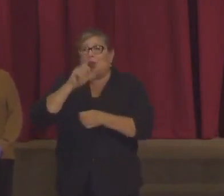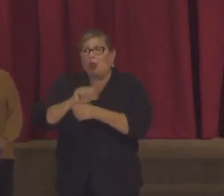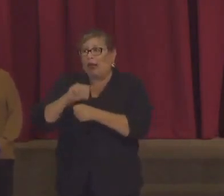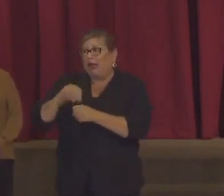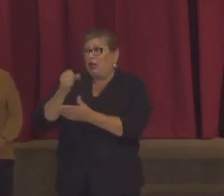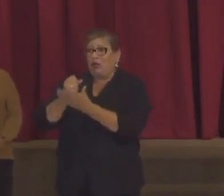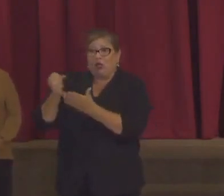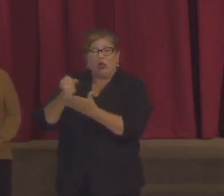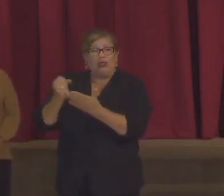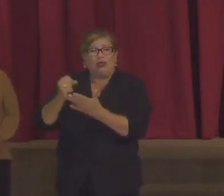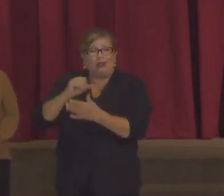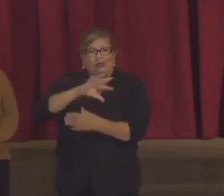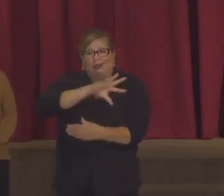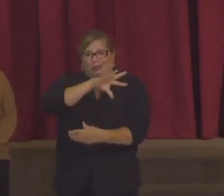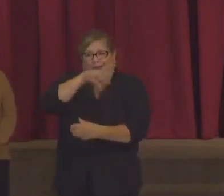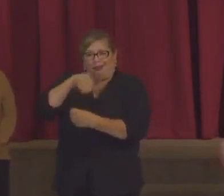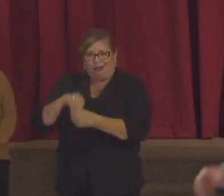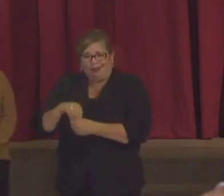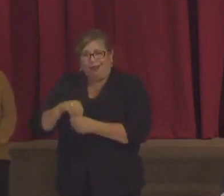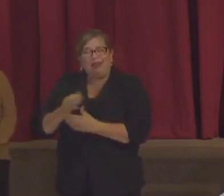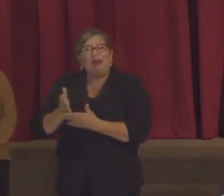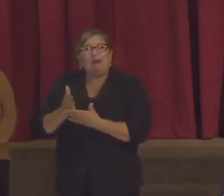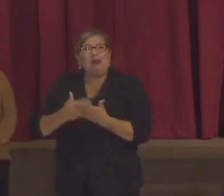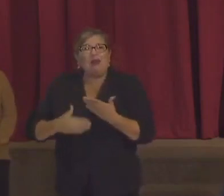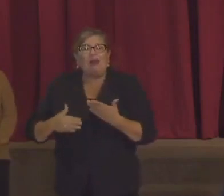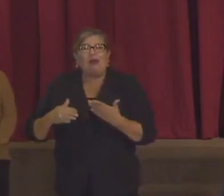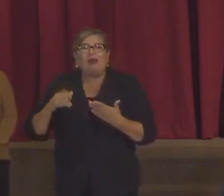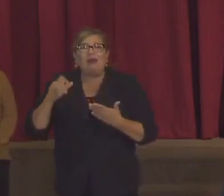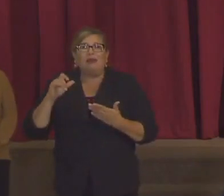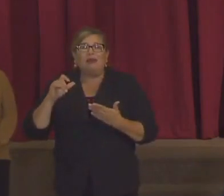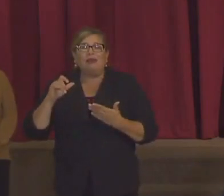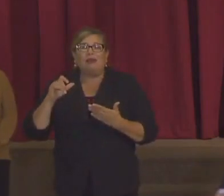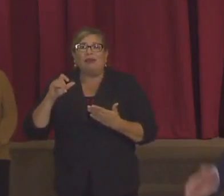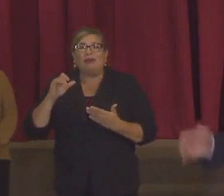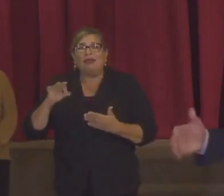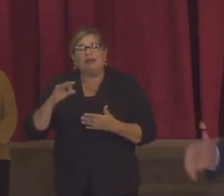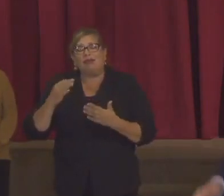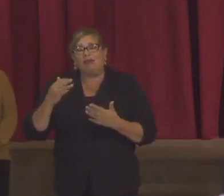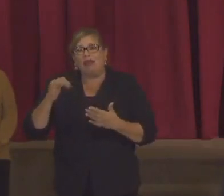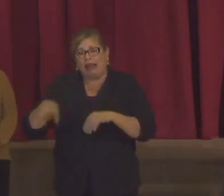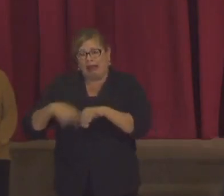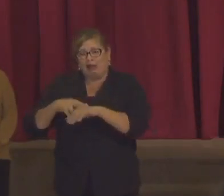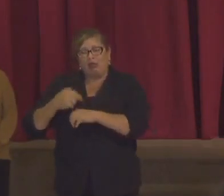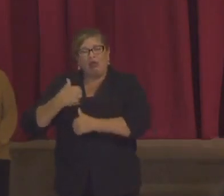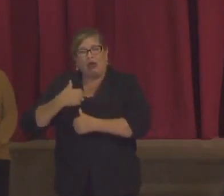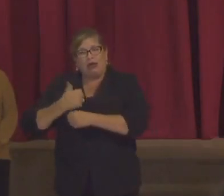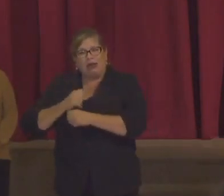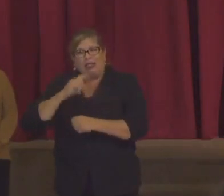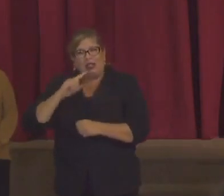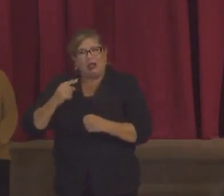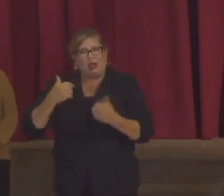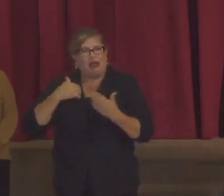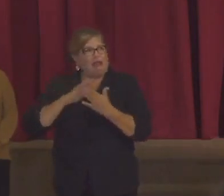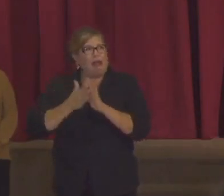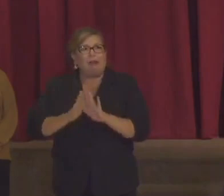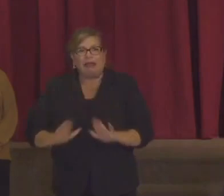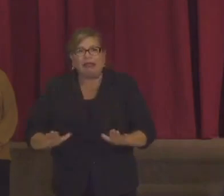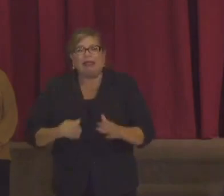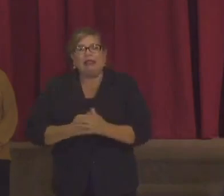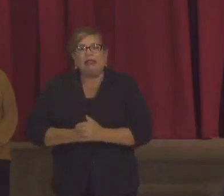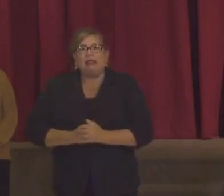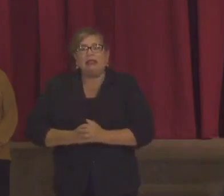that group that are participating in making sure that we keep the peace and will continue